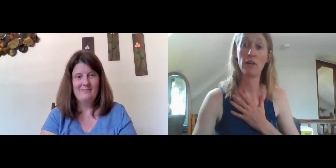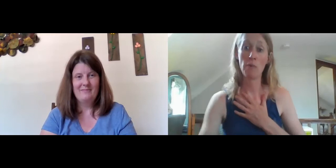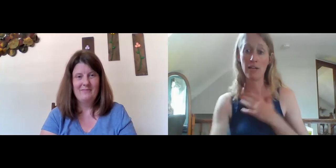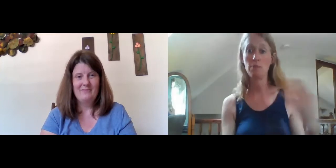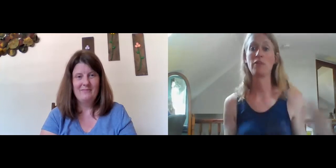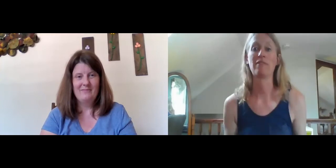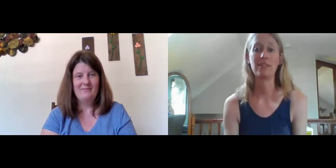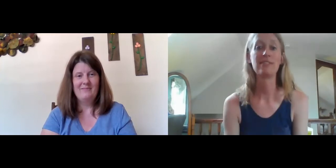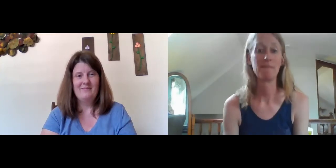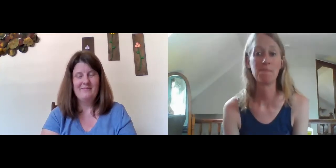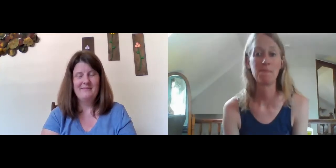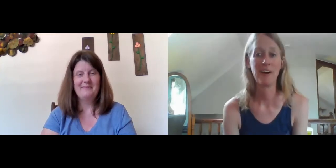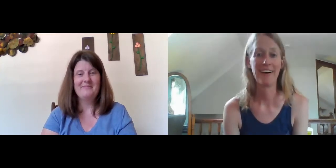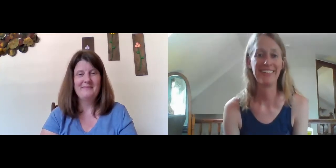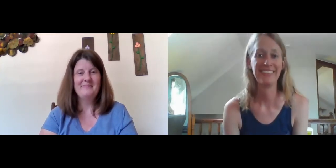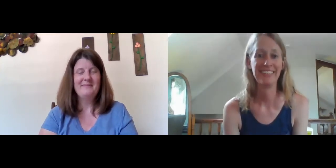so you can watch both of us.